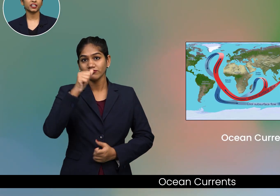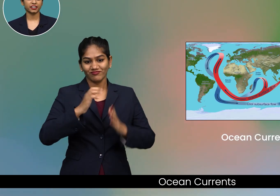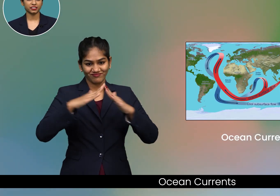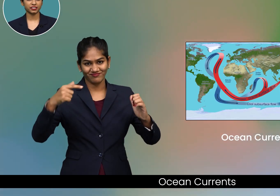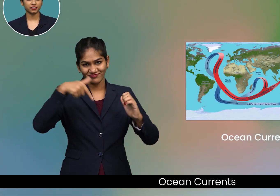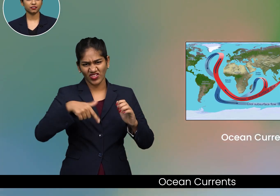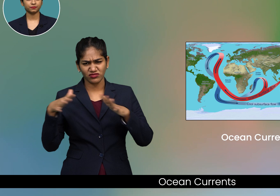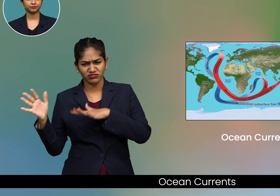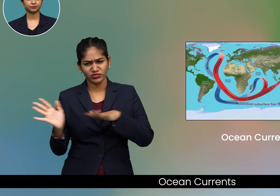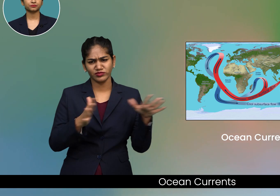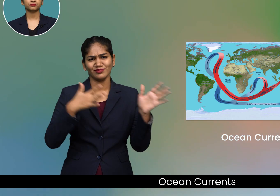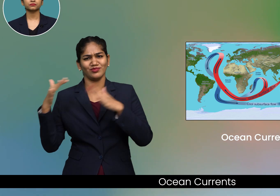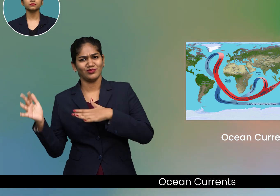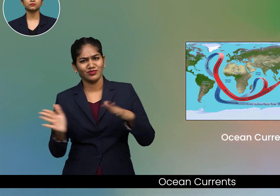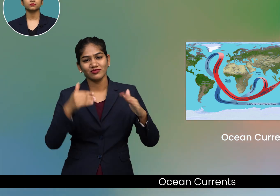Ocean currents.